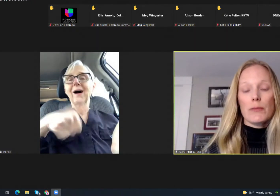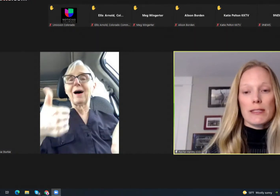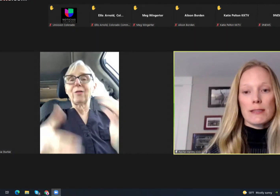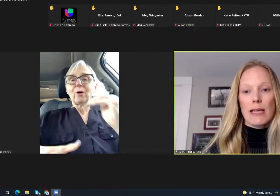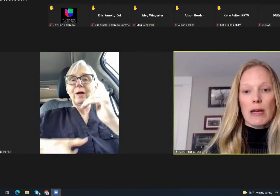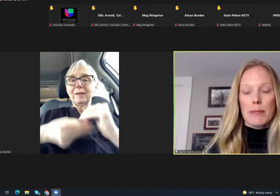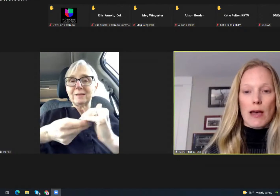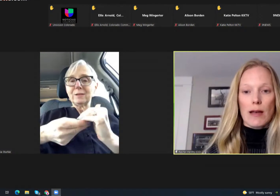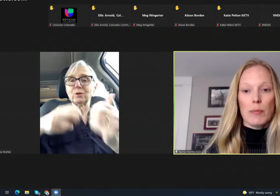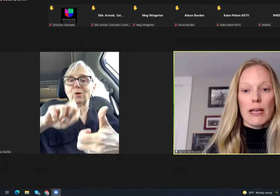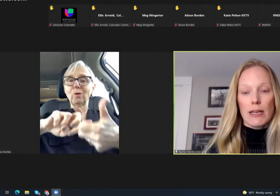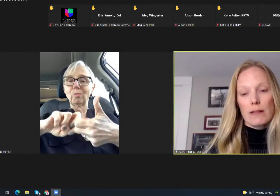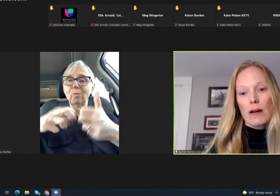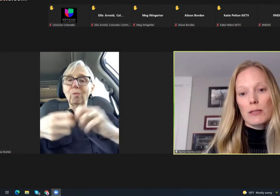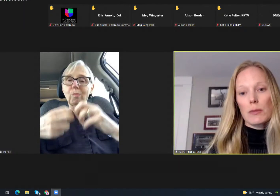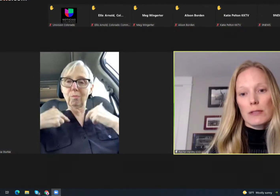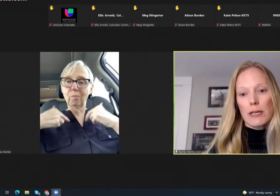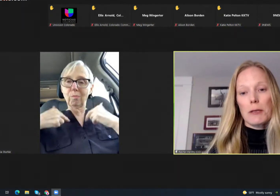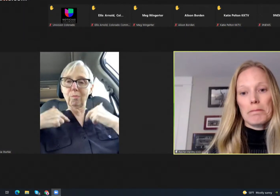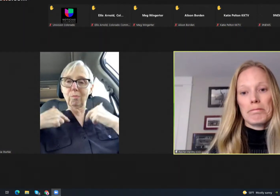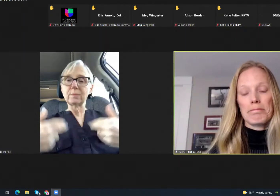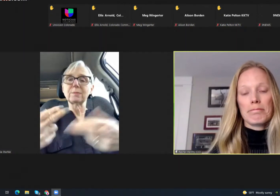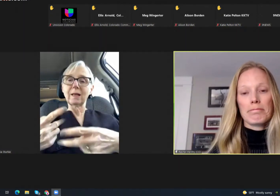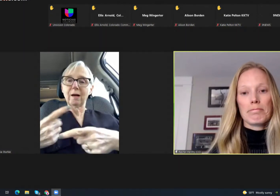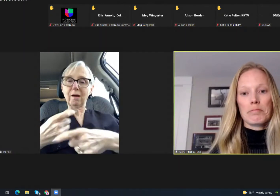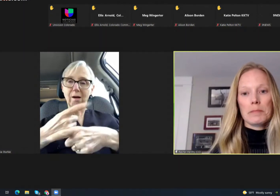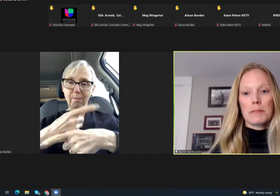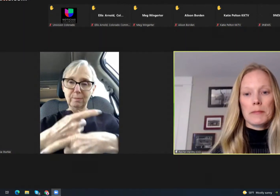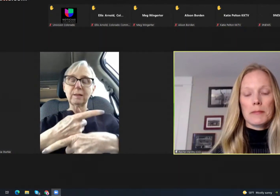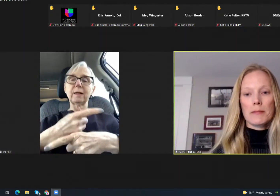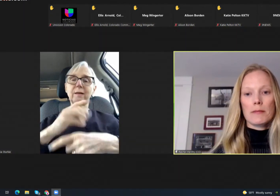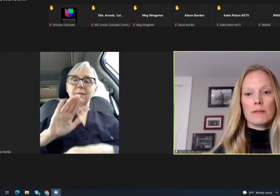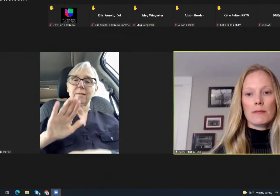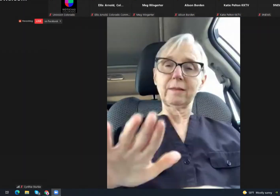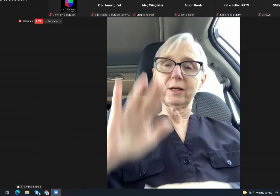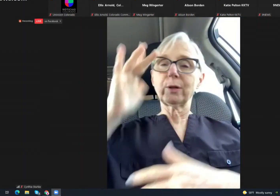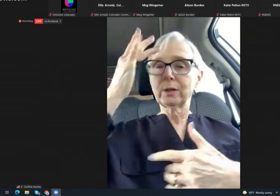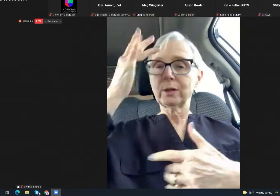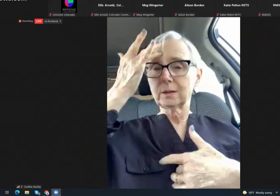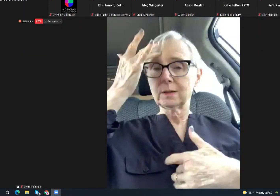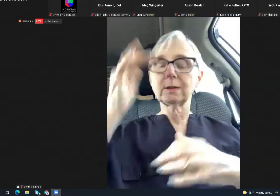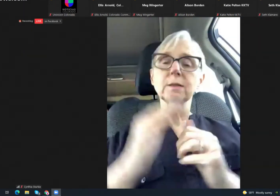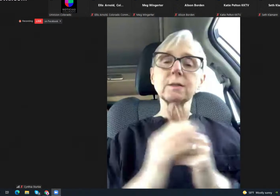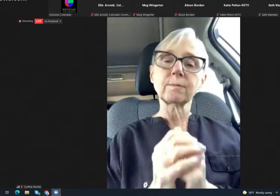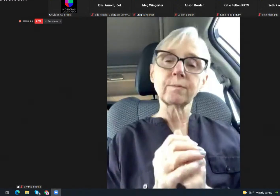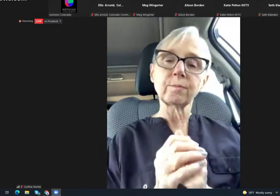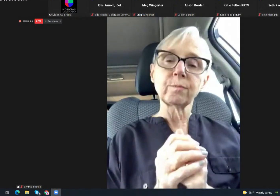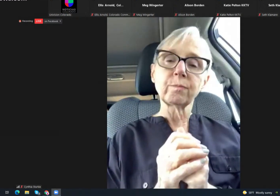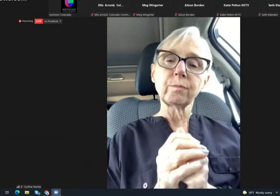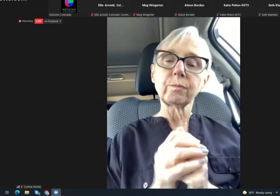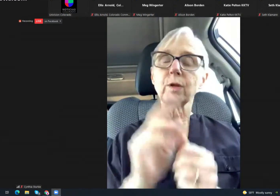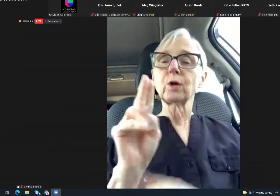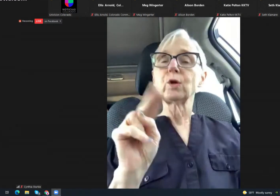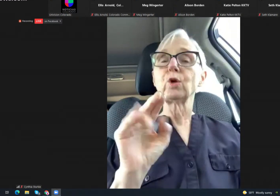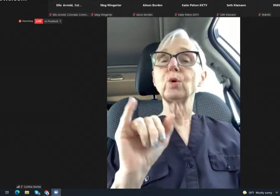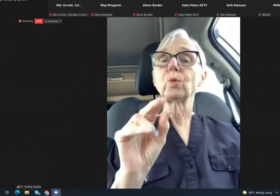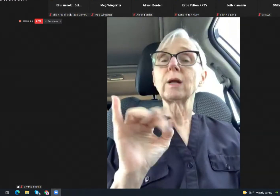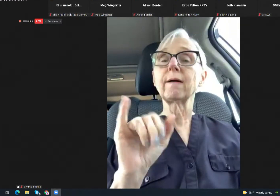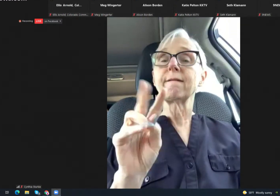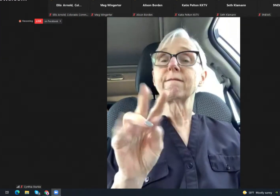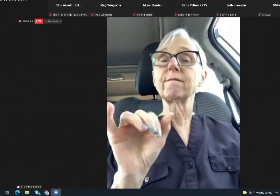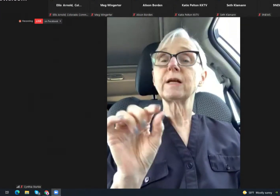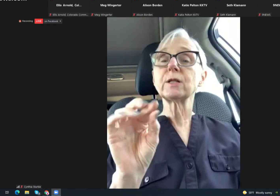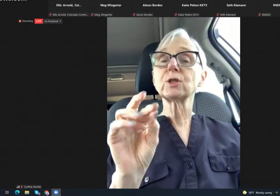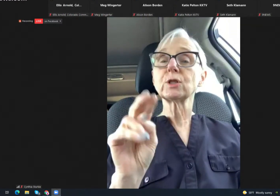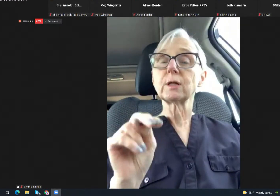conditions and other reasons that might be complicating their hospitalization. All right, let's go to Univision. Hello, I'm